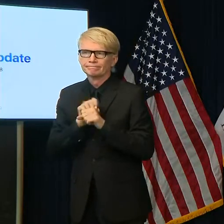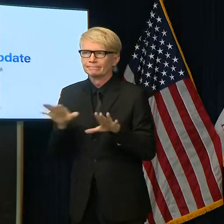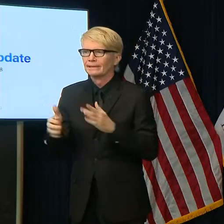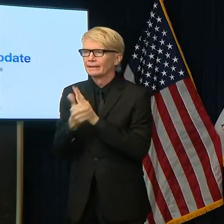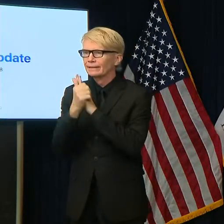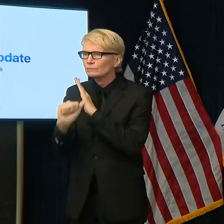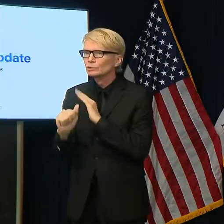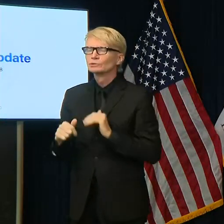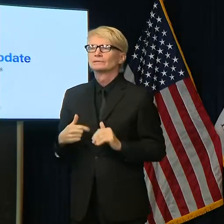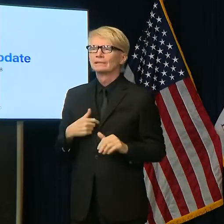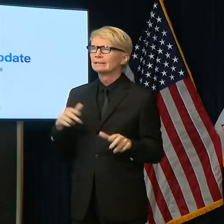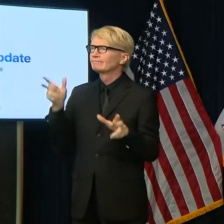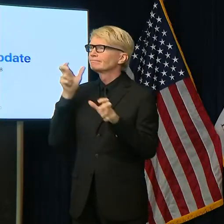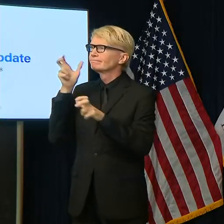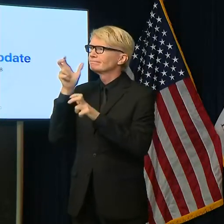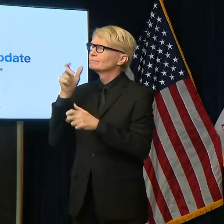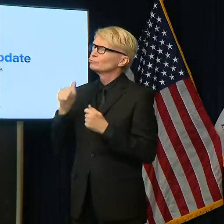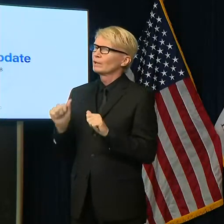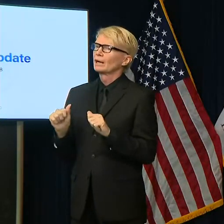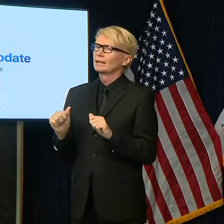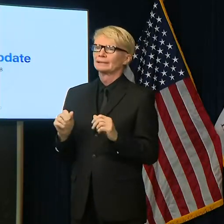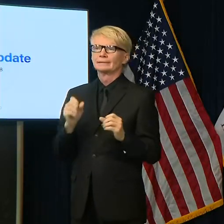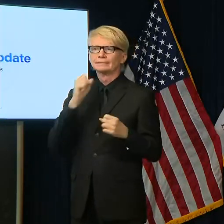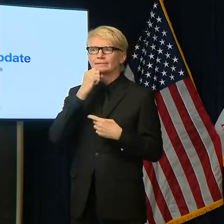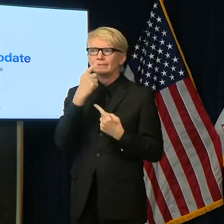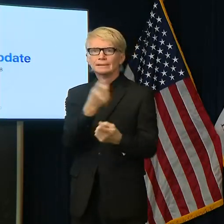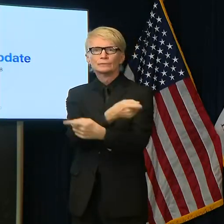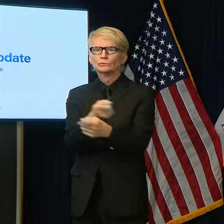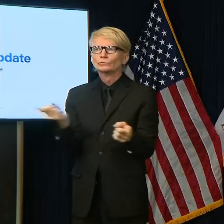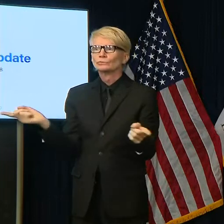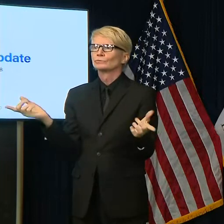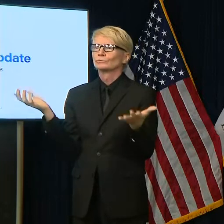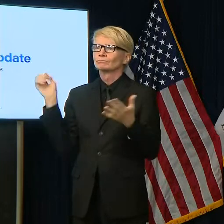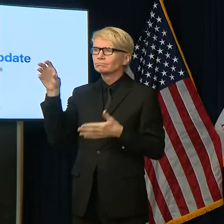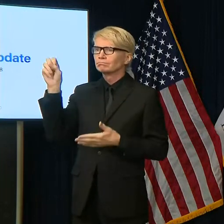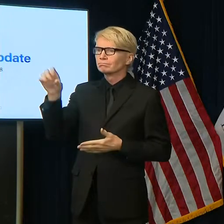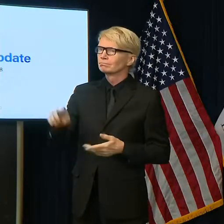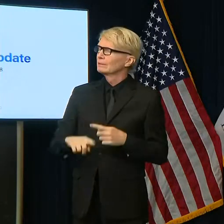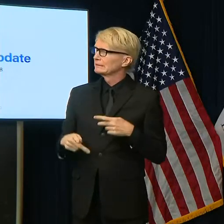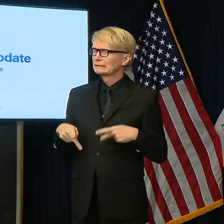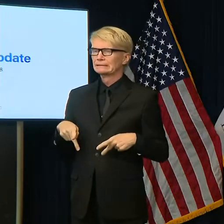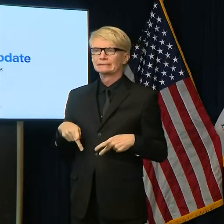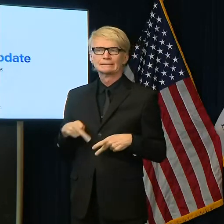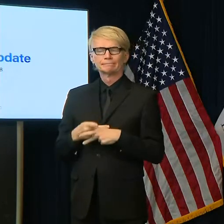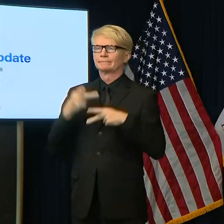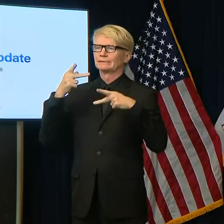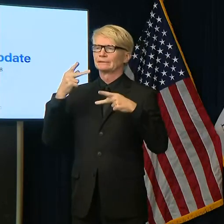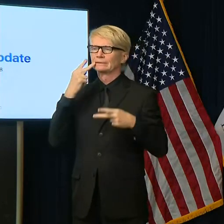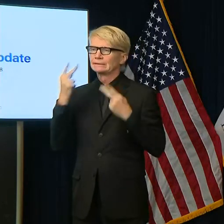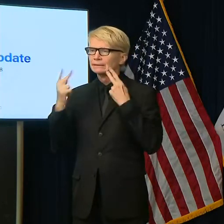I can do. And still people get sick, and still people die.